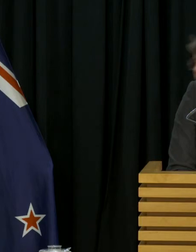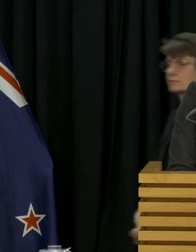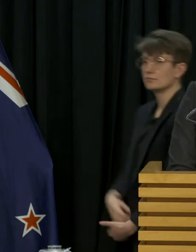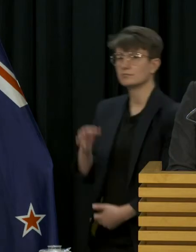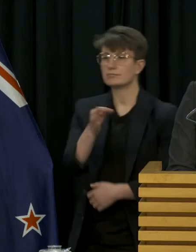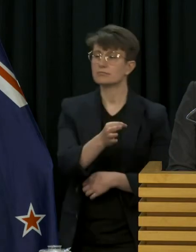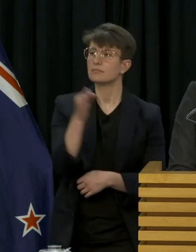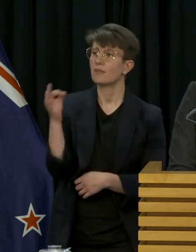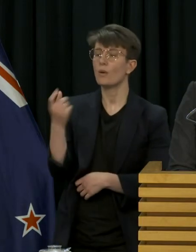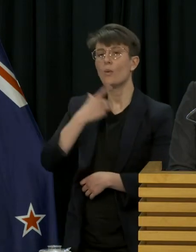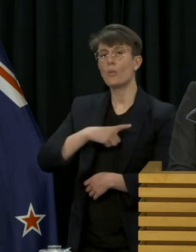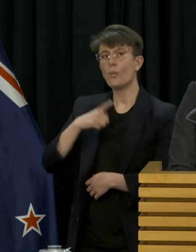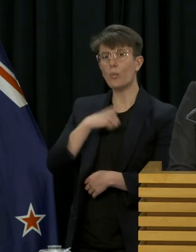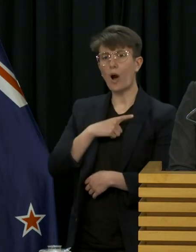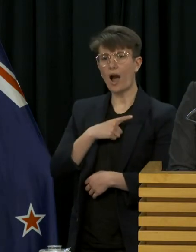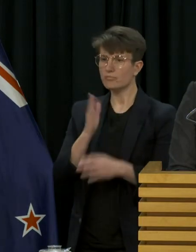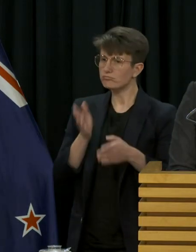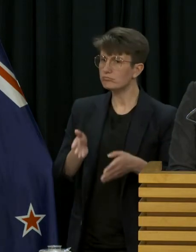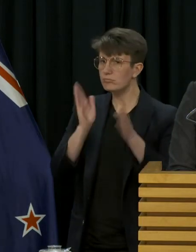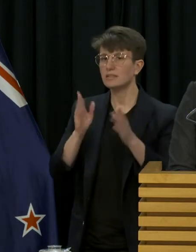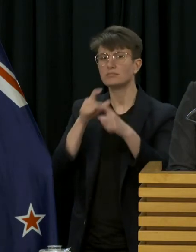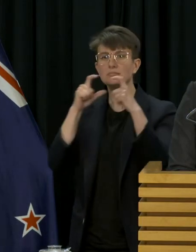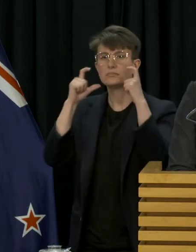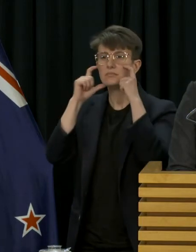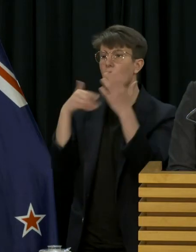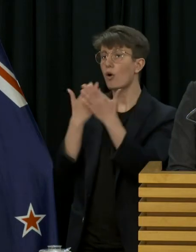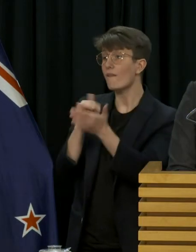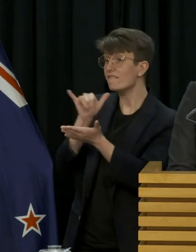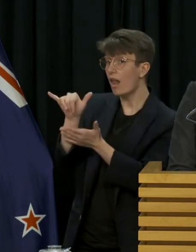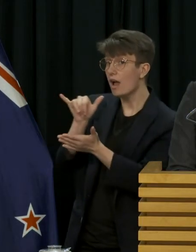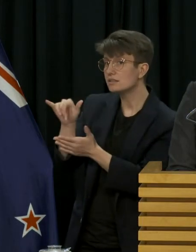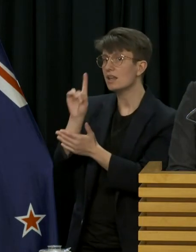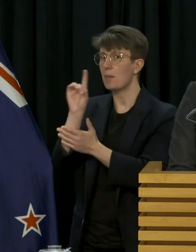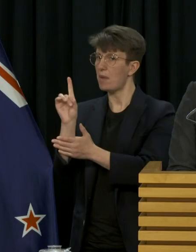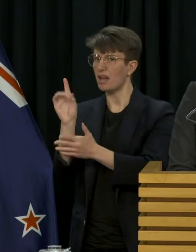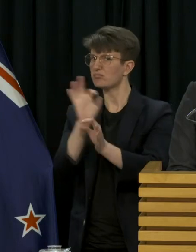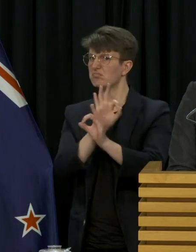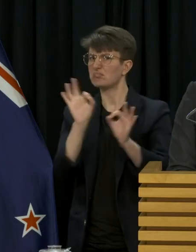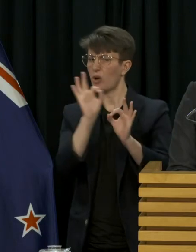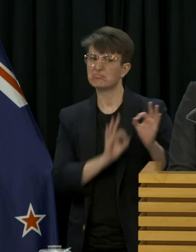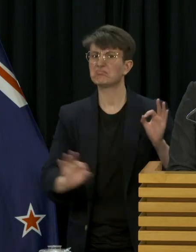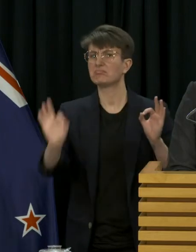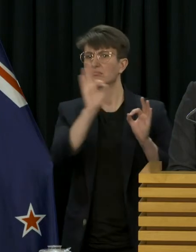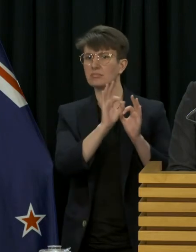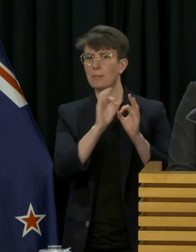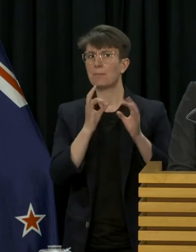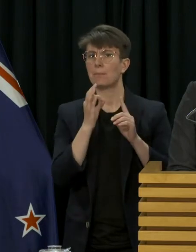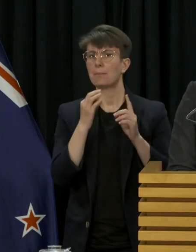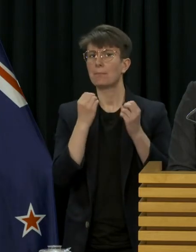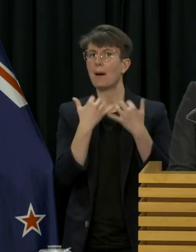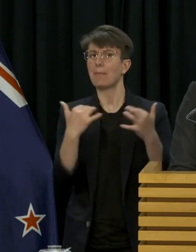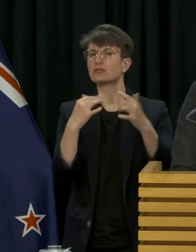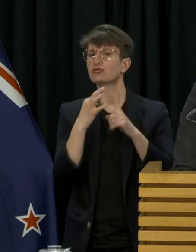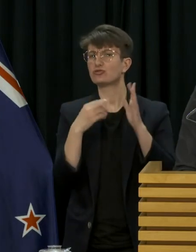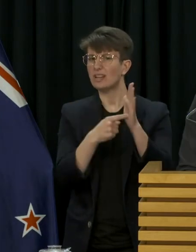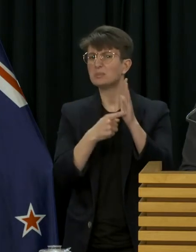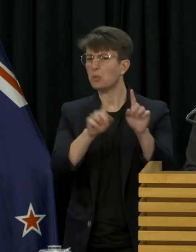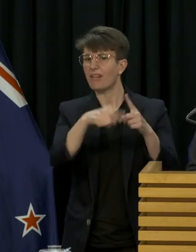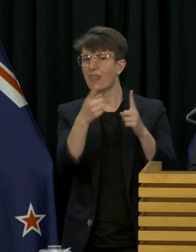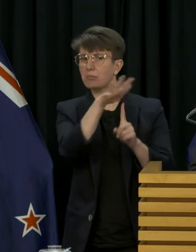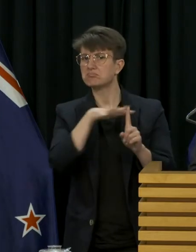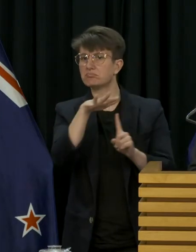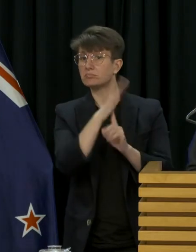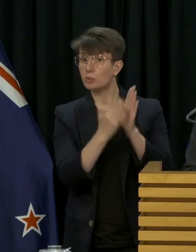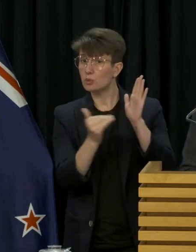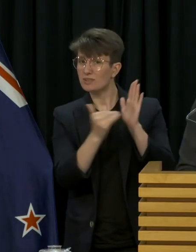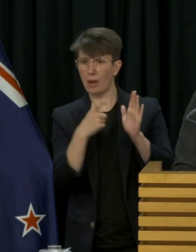throughout the country for other people on public transport? And wouldn't the message be simpler, all public transport use masks? I'll have a first cut